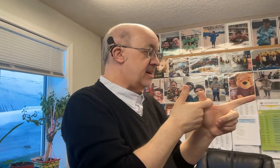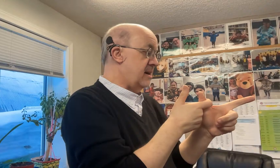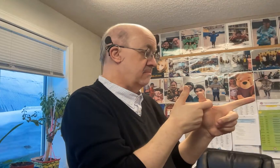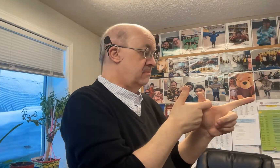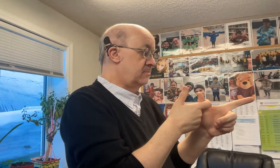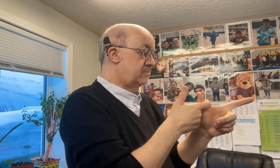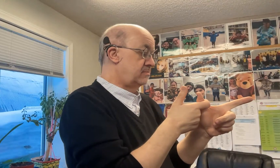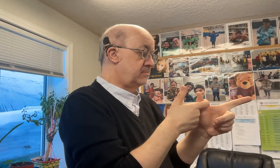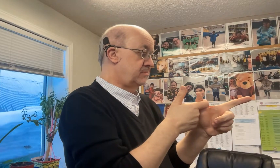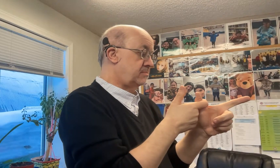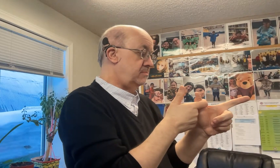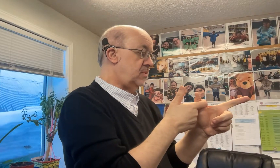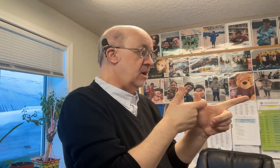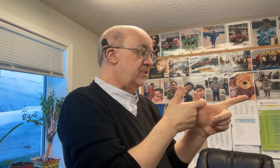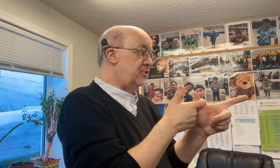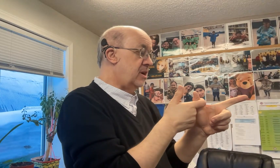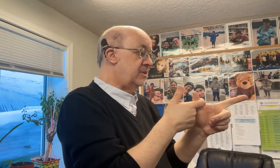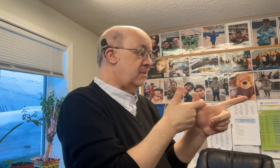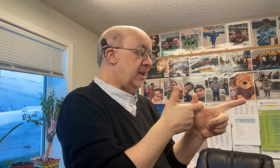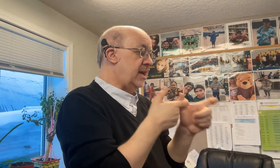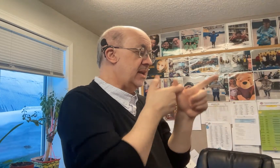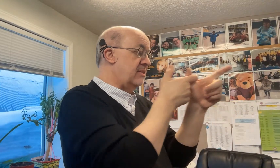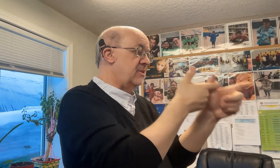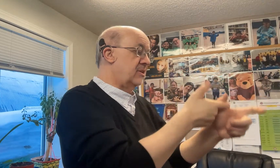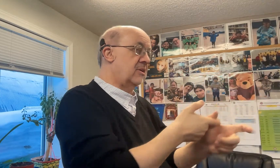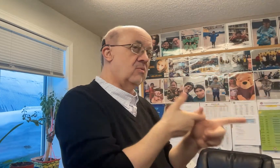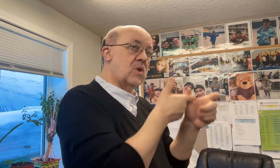thumb on your non-dominant hand, and then you're going to go run.